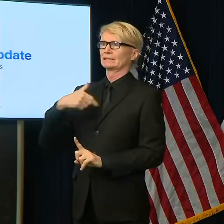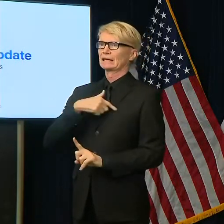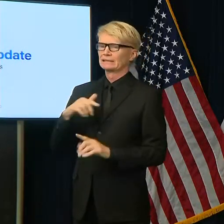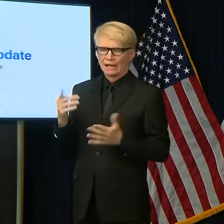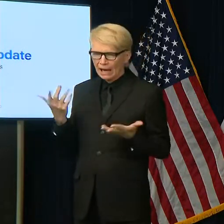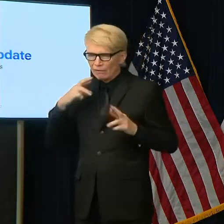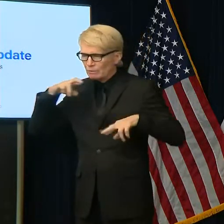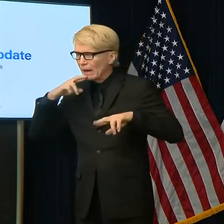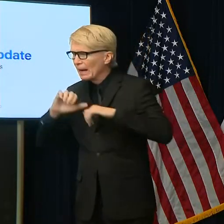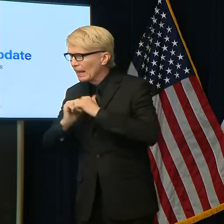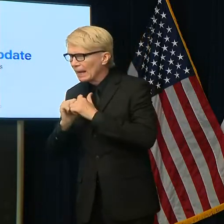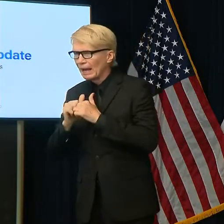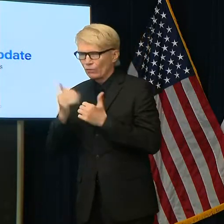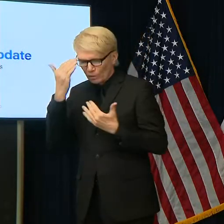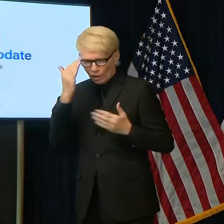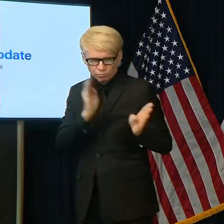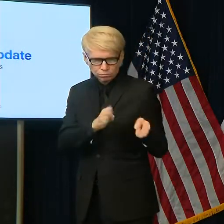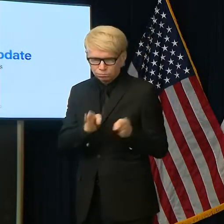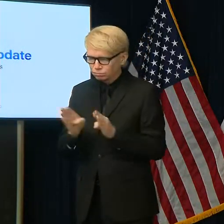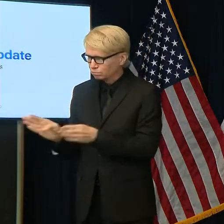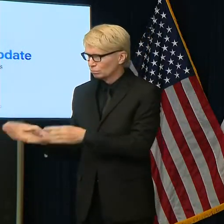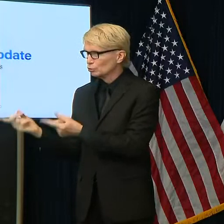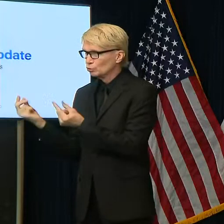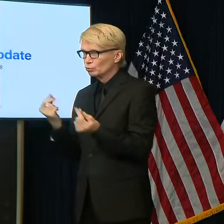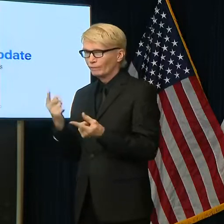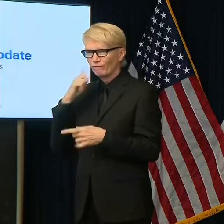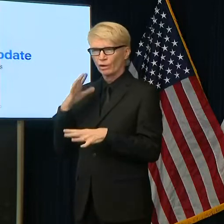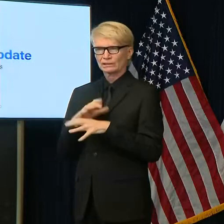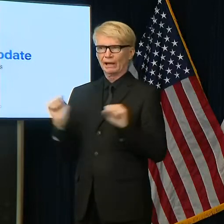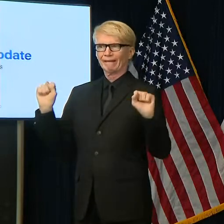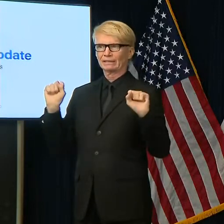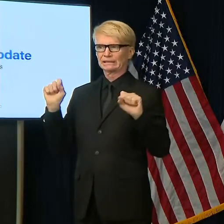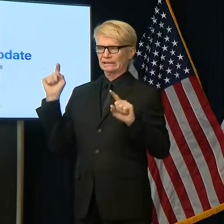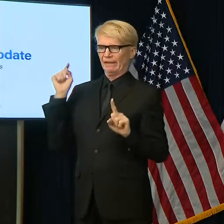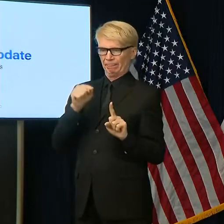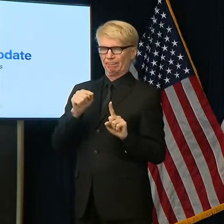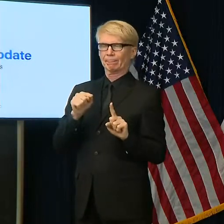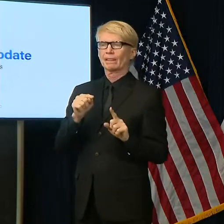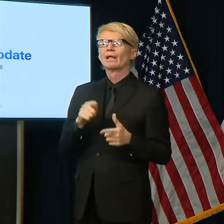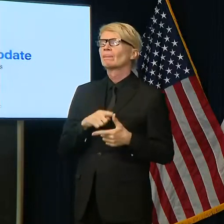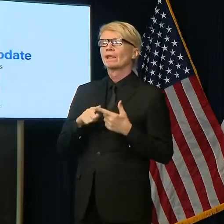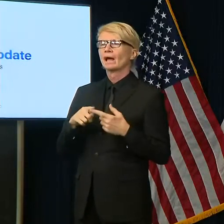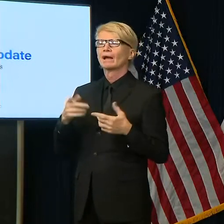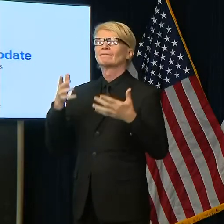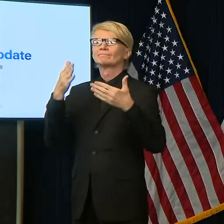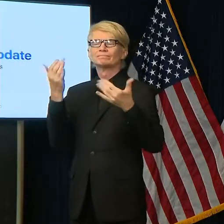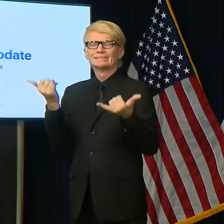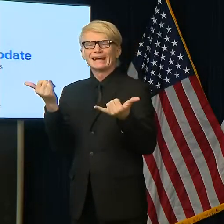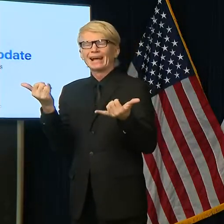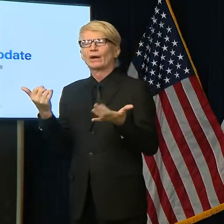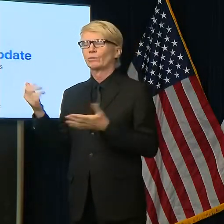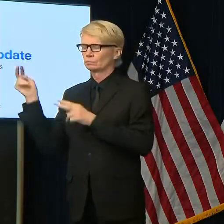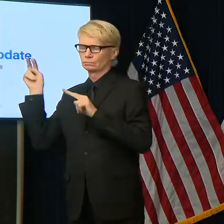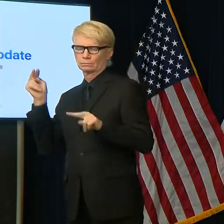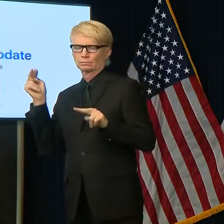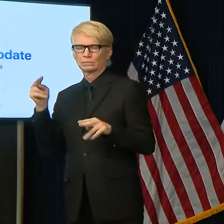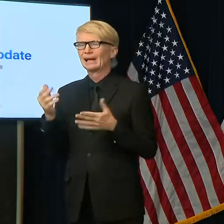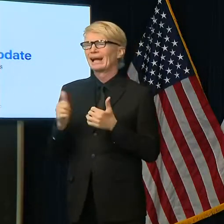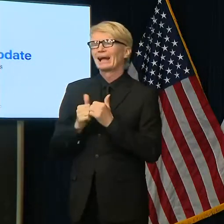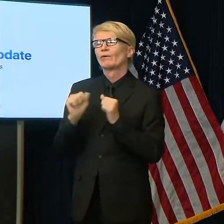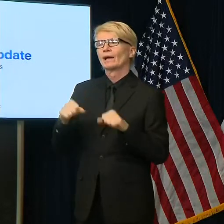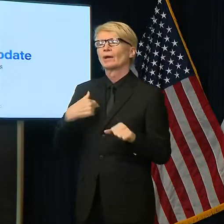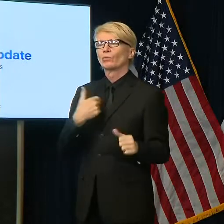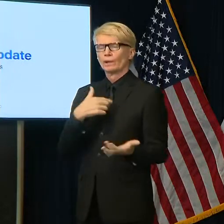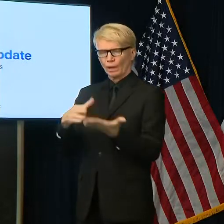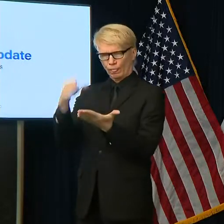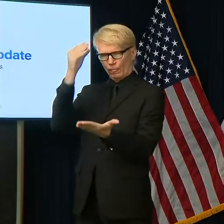for people there and make sure that they're safe? And then what do we learn from that, very importantly, to carry on elsewhere to make sure